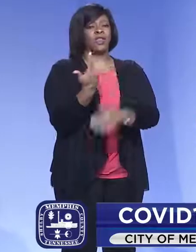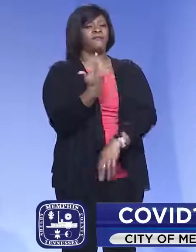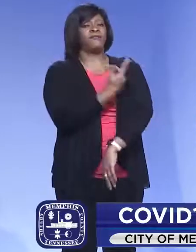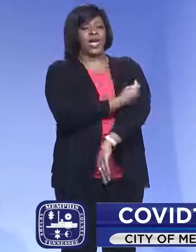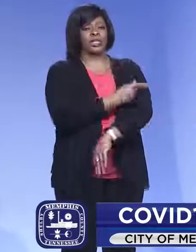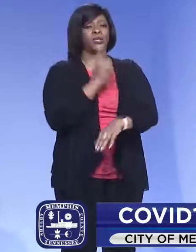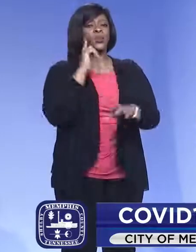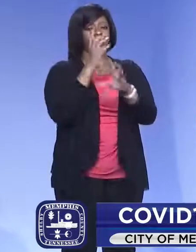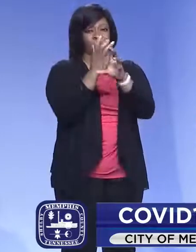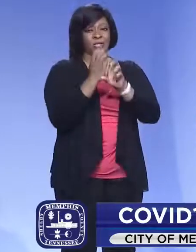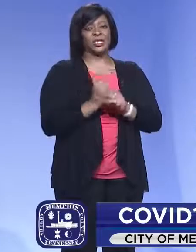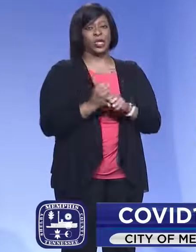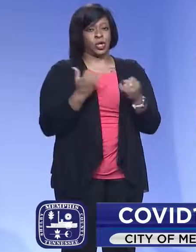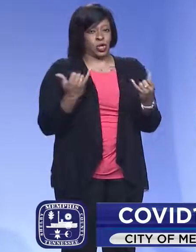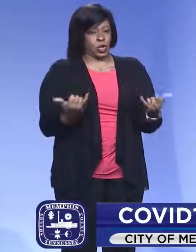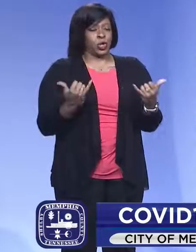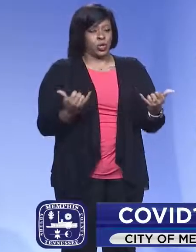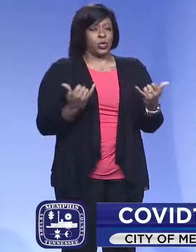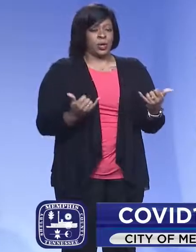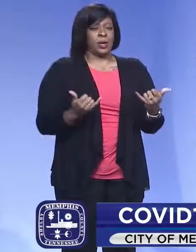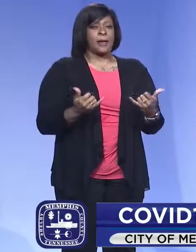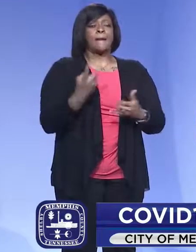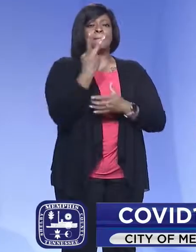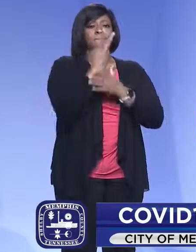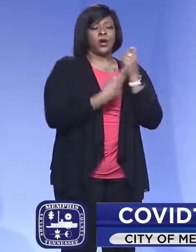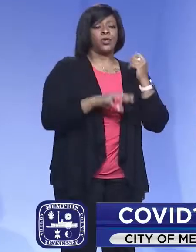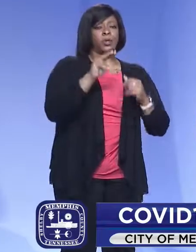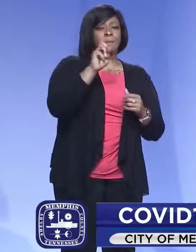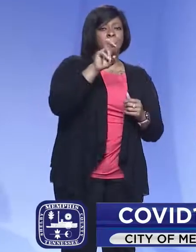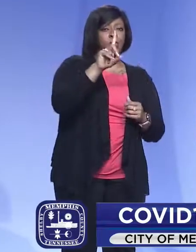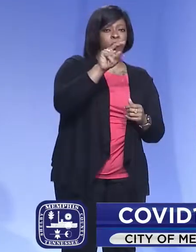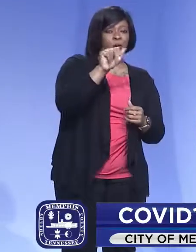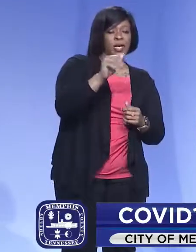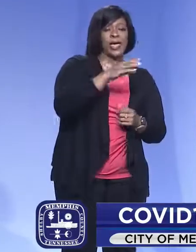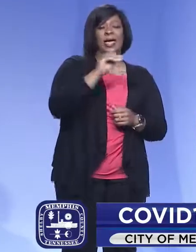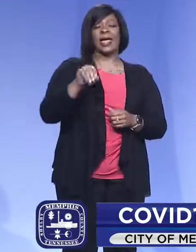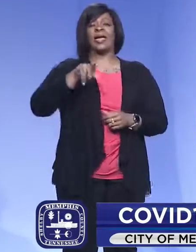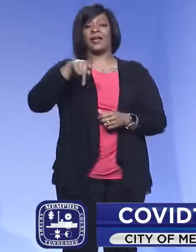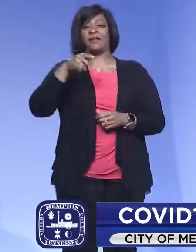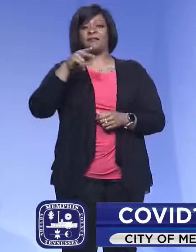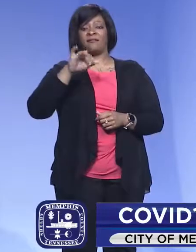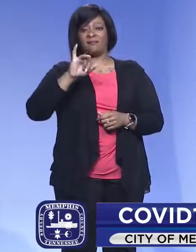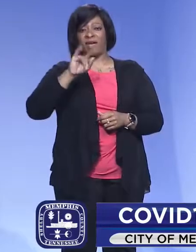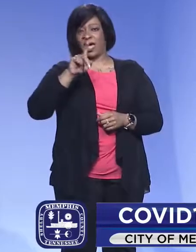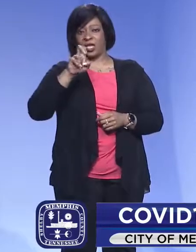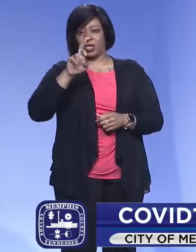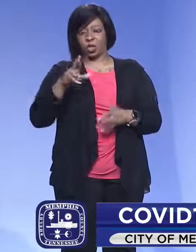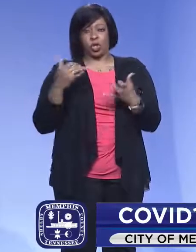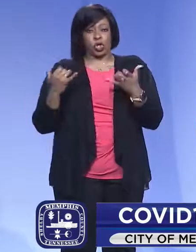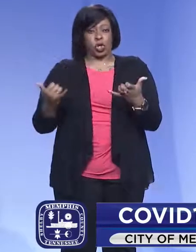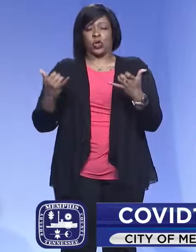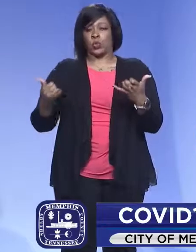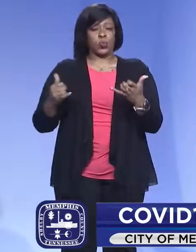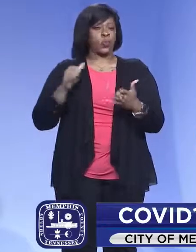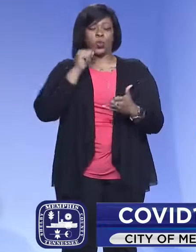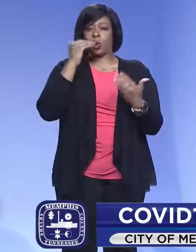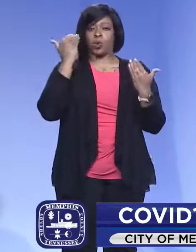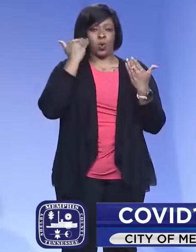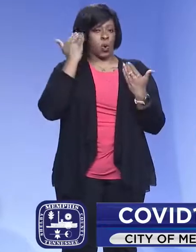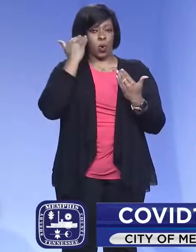would receive. So currently it would be both Moderna and Pfizer. And at the current time, we do not know